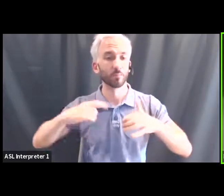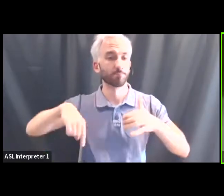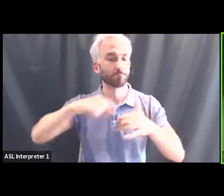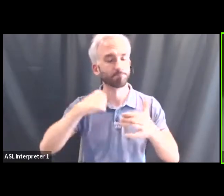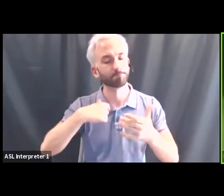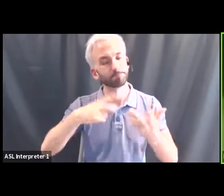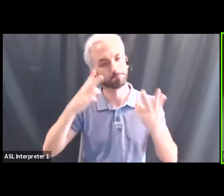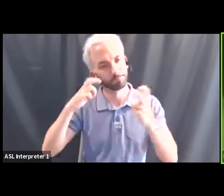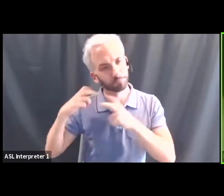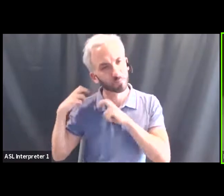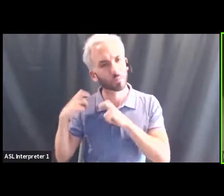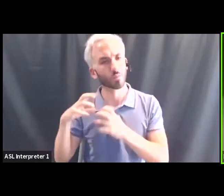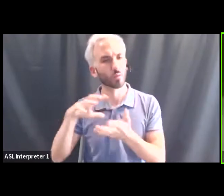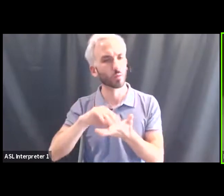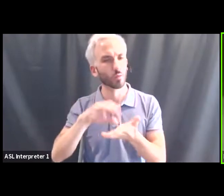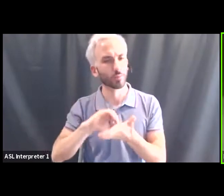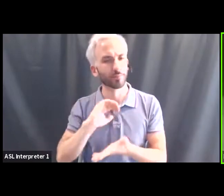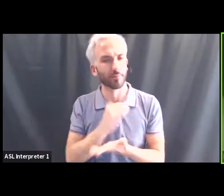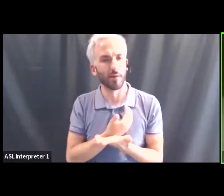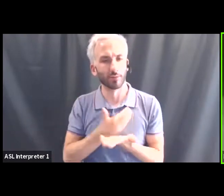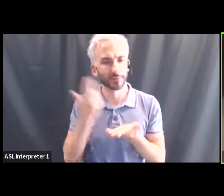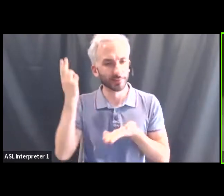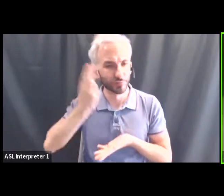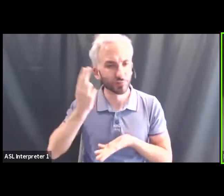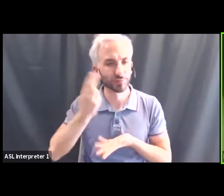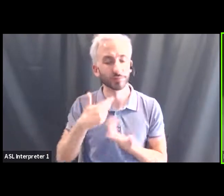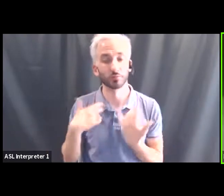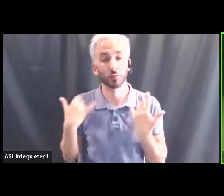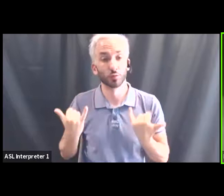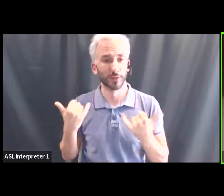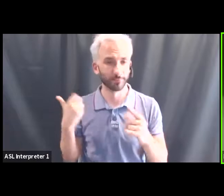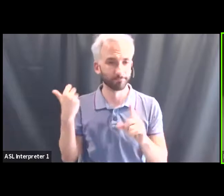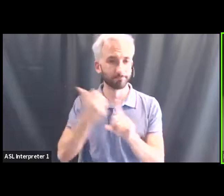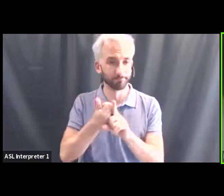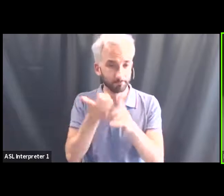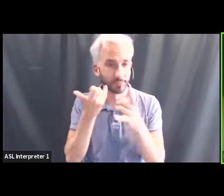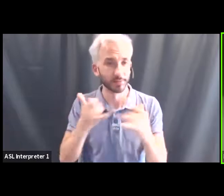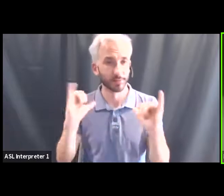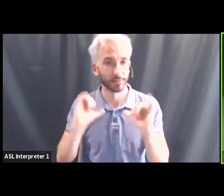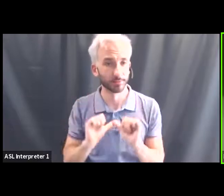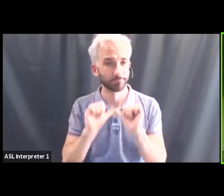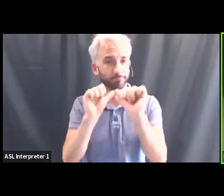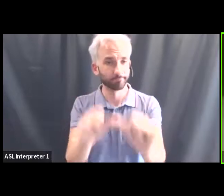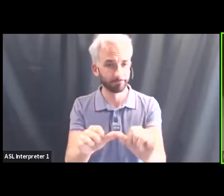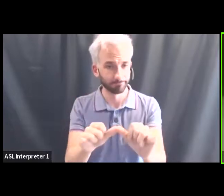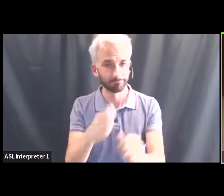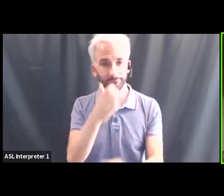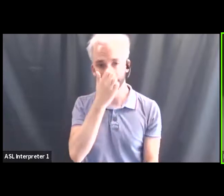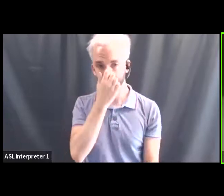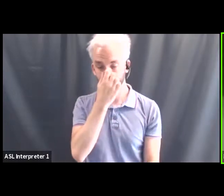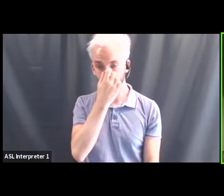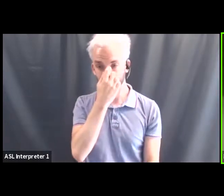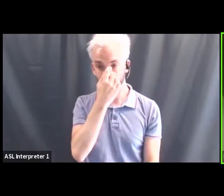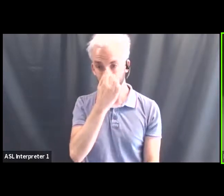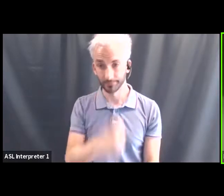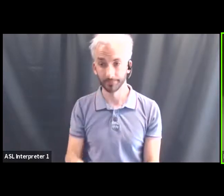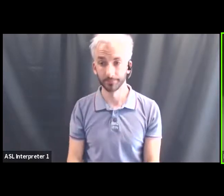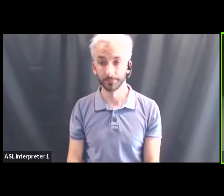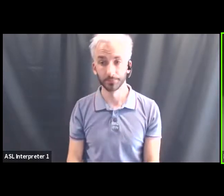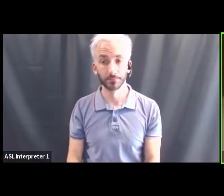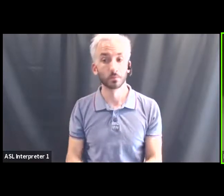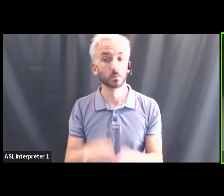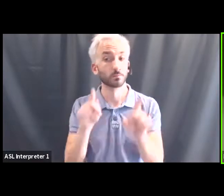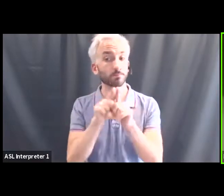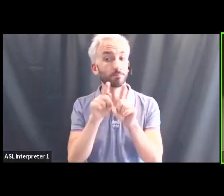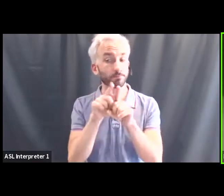colonial histories and their present-day implications and continuities. It is also important to acknowledge that